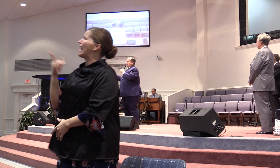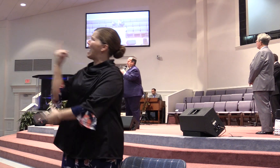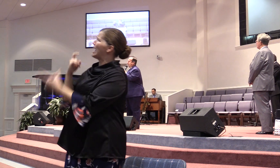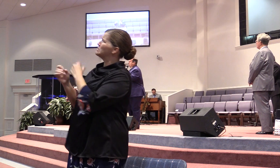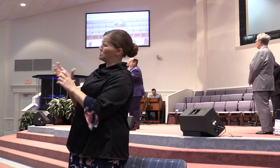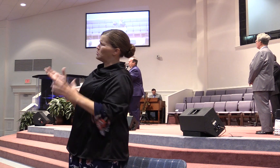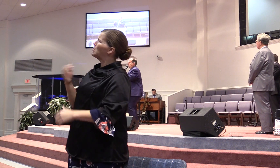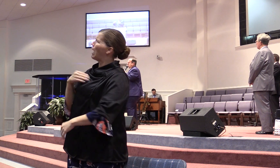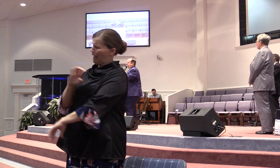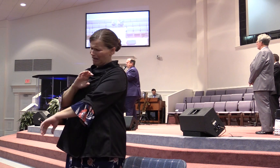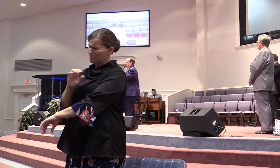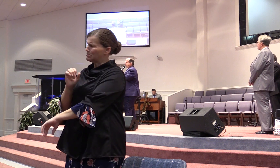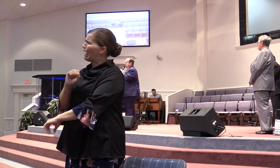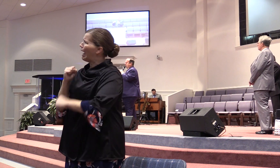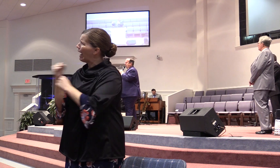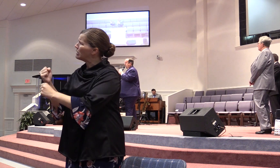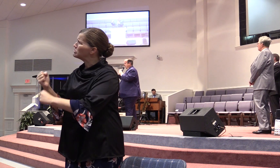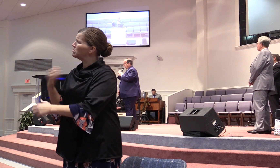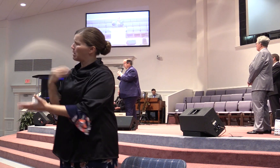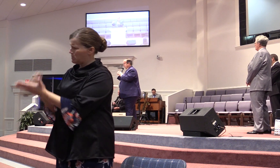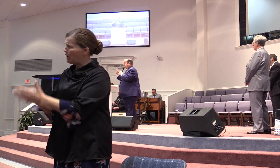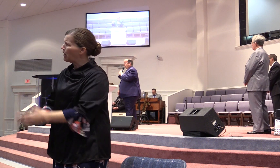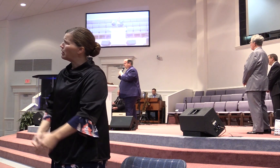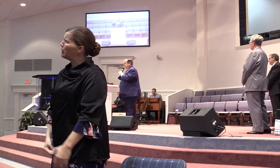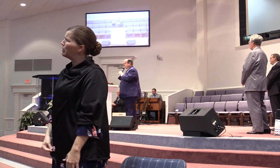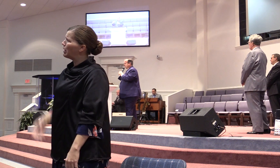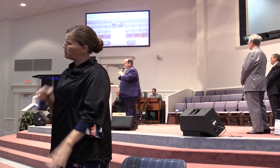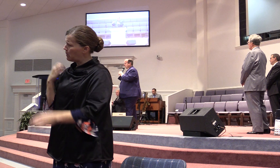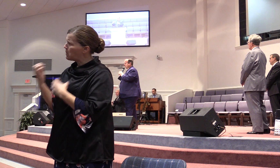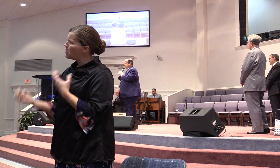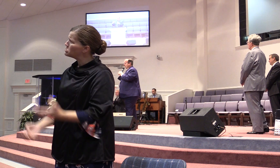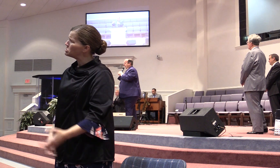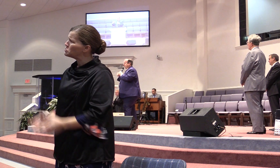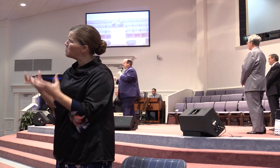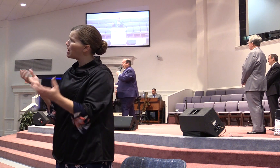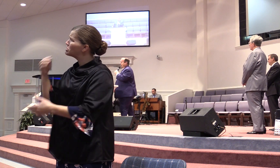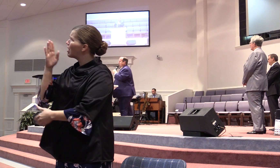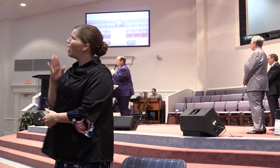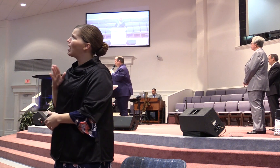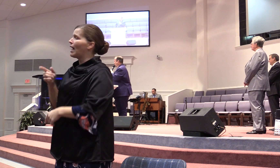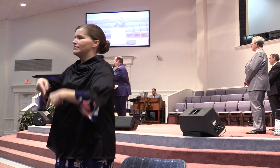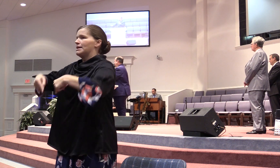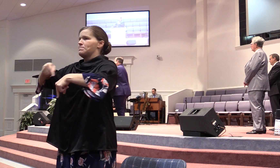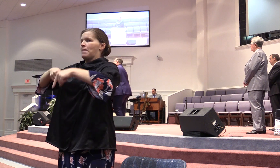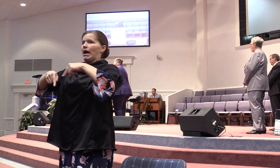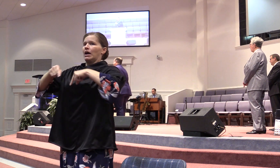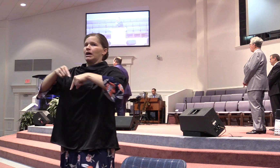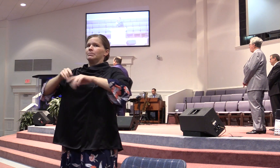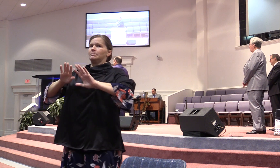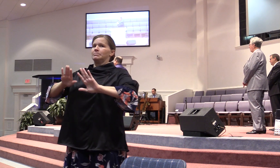my strength, my energy, my worship, my praise, my money, my emotions, I have to back up and look in the corner and